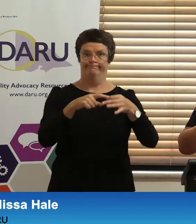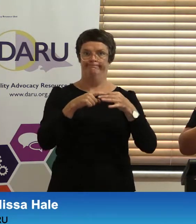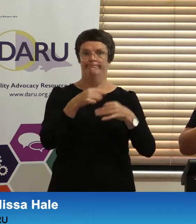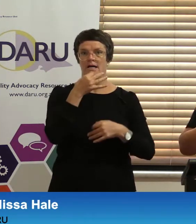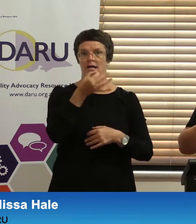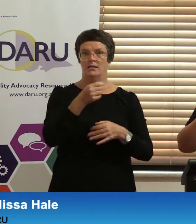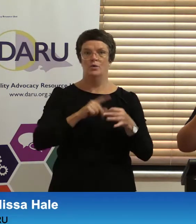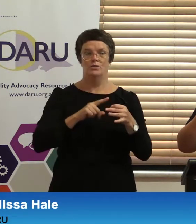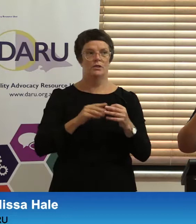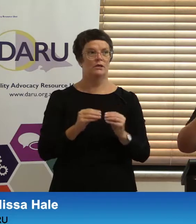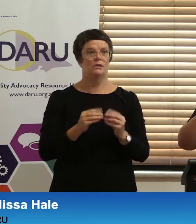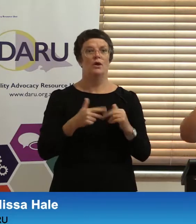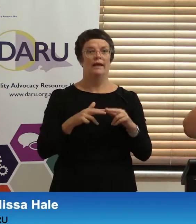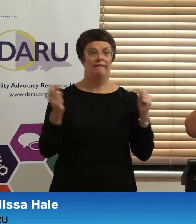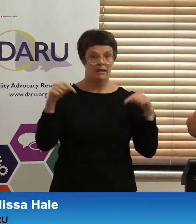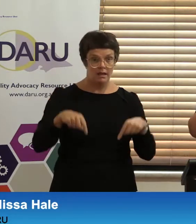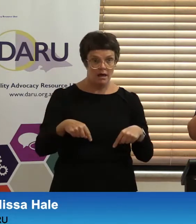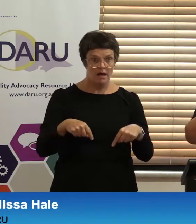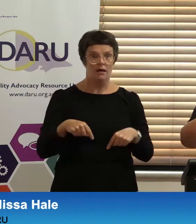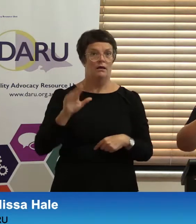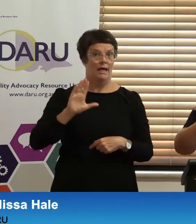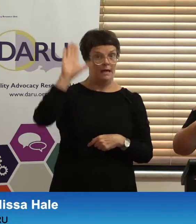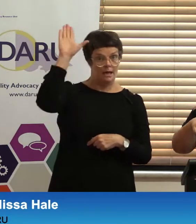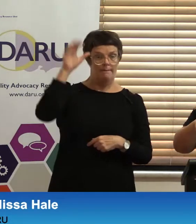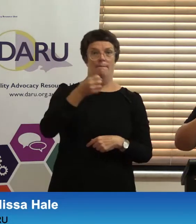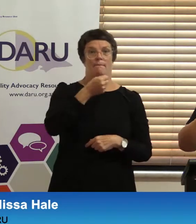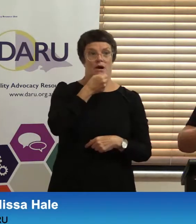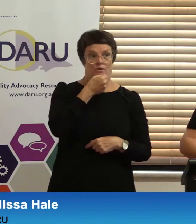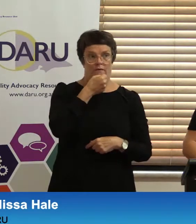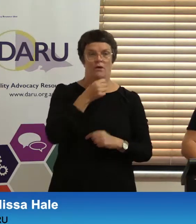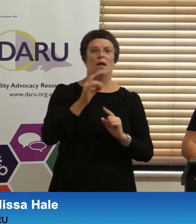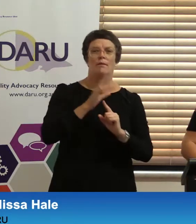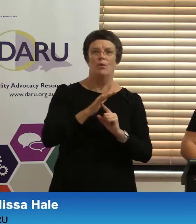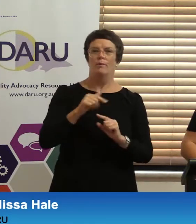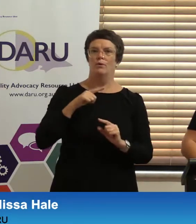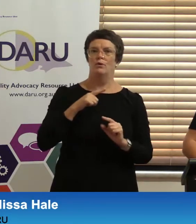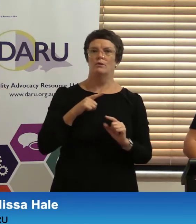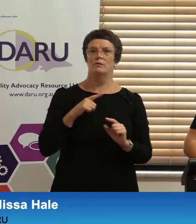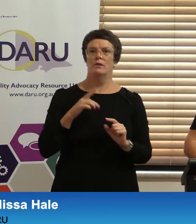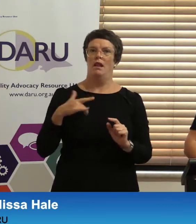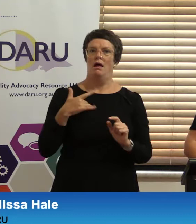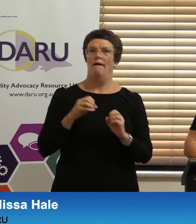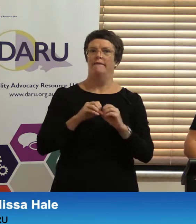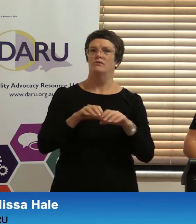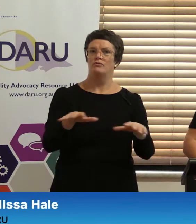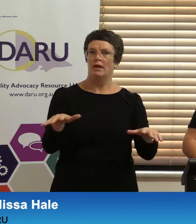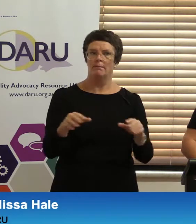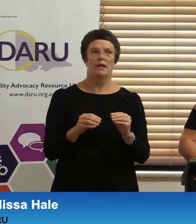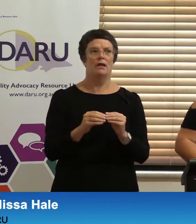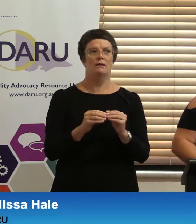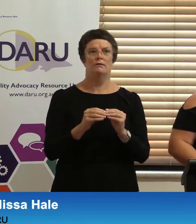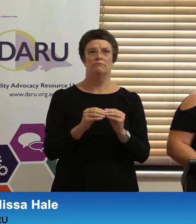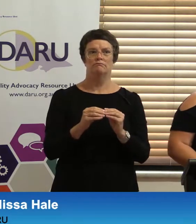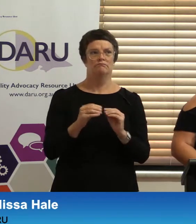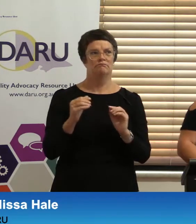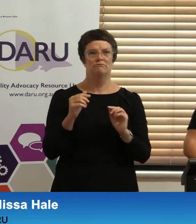the microphone, as it's really important for the live streaming, hearing loops and other pieces of equipment we've got running today. So